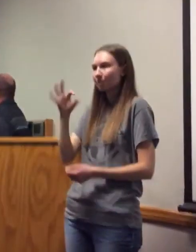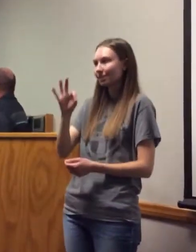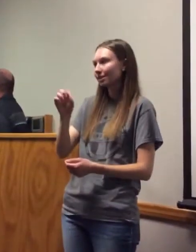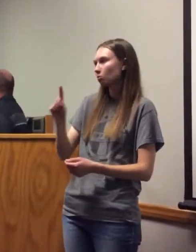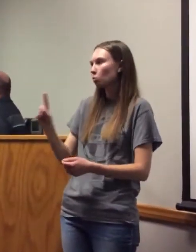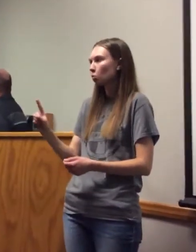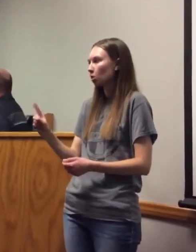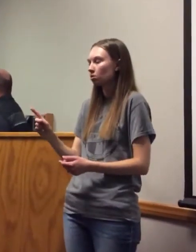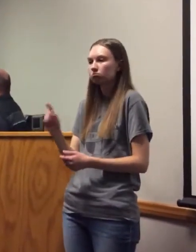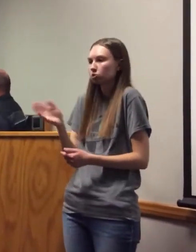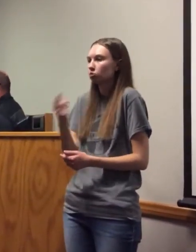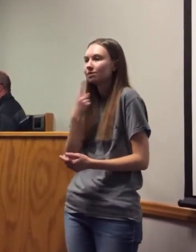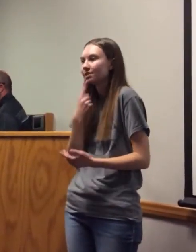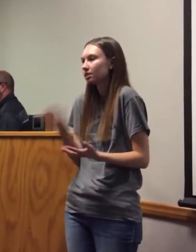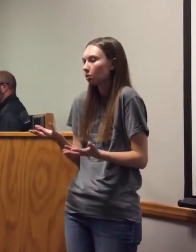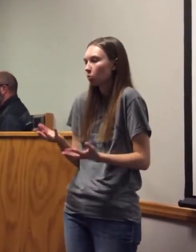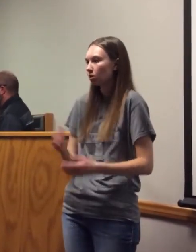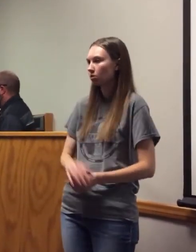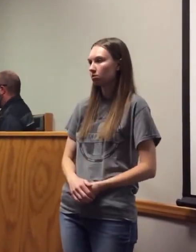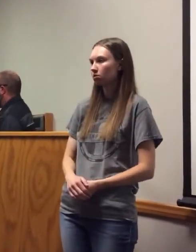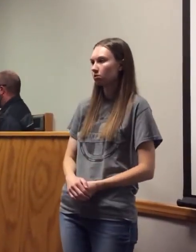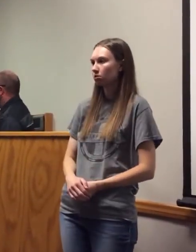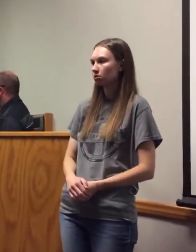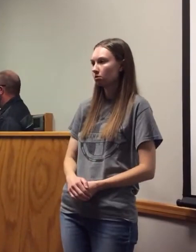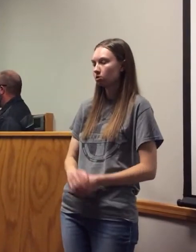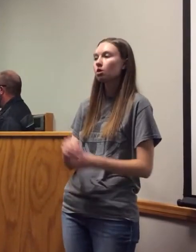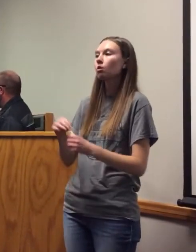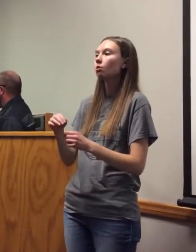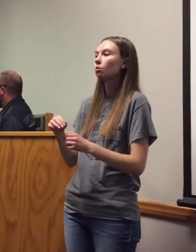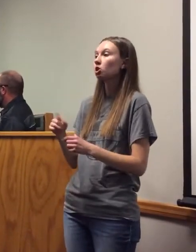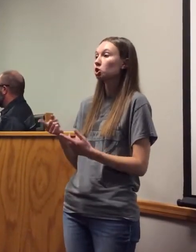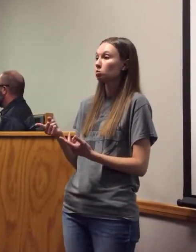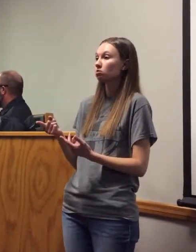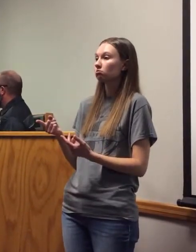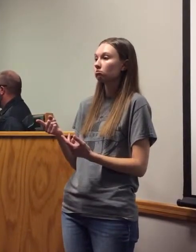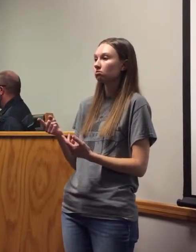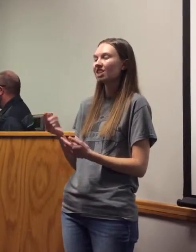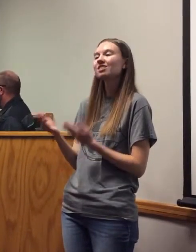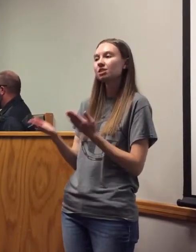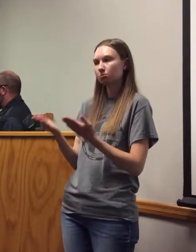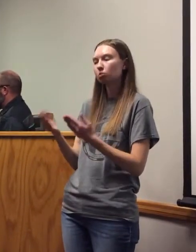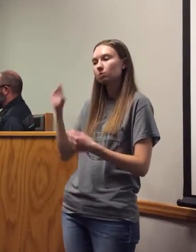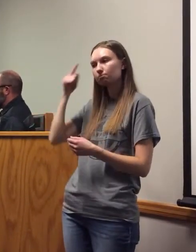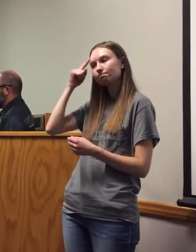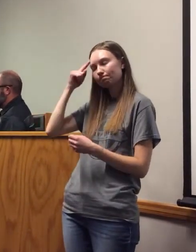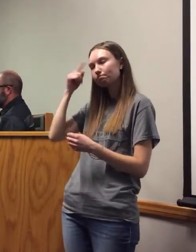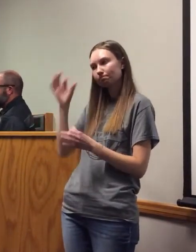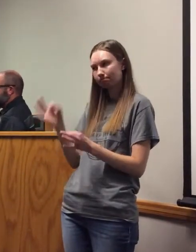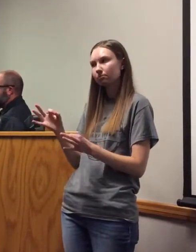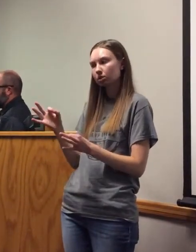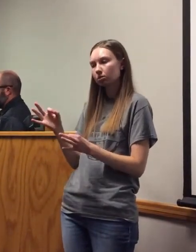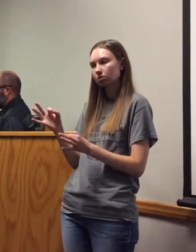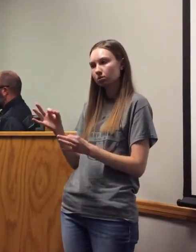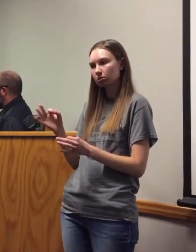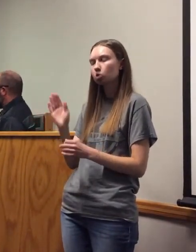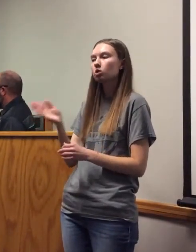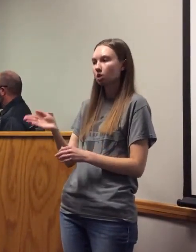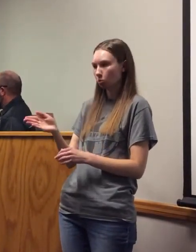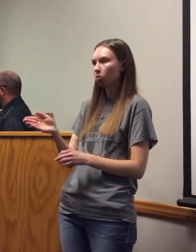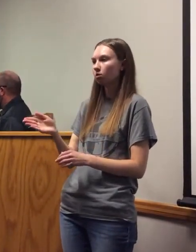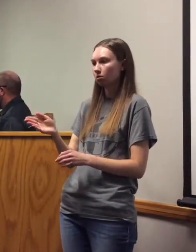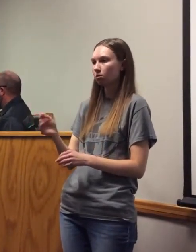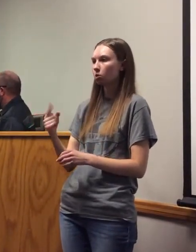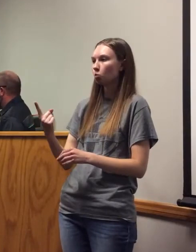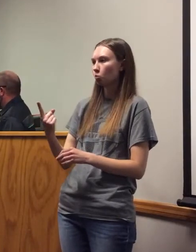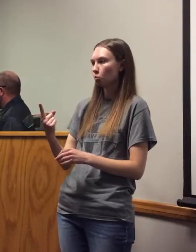you gonna say to them? And so, as you might guess, that is definitely gonna be one of our goals this year, to really make sure they